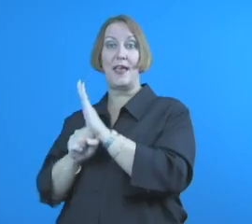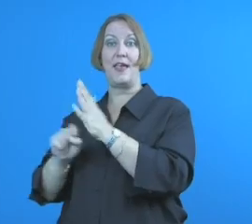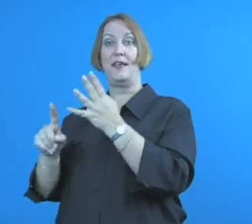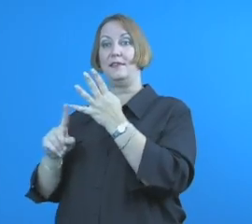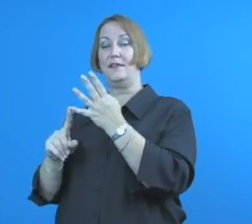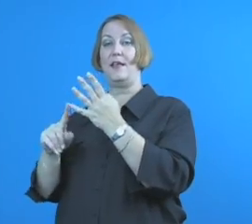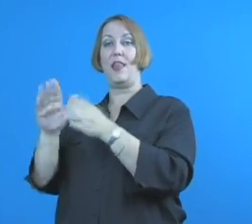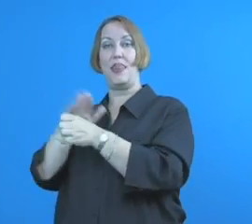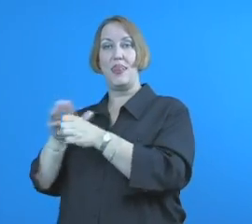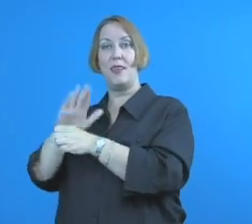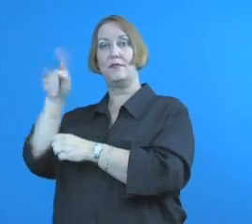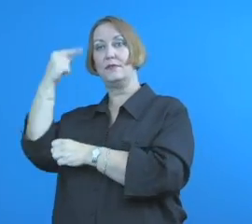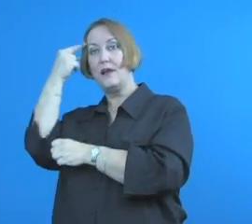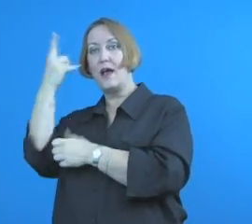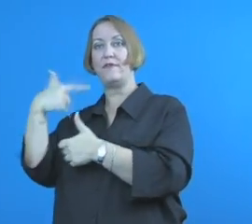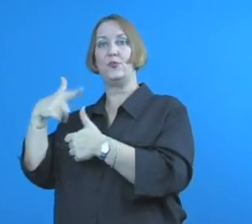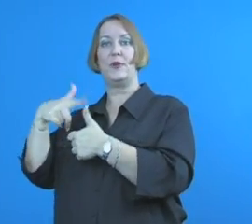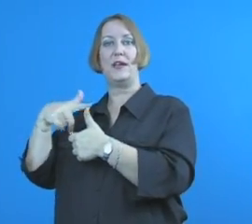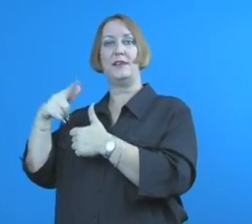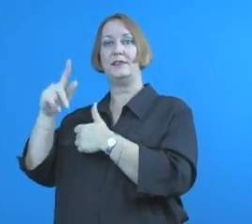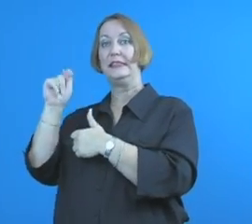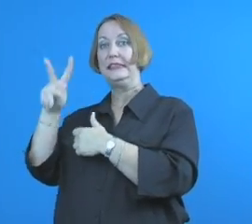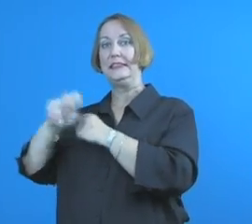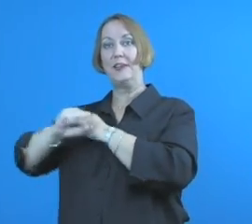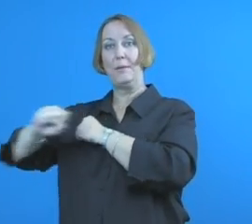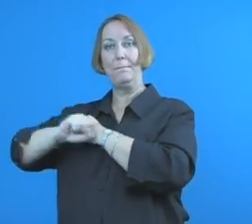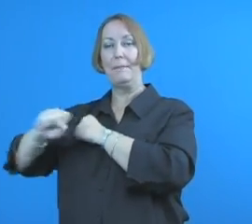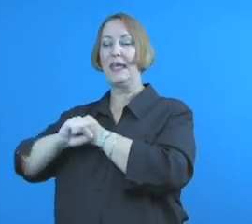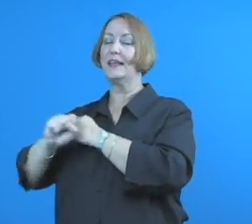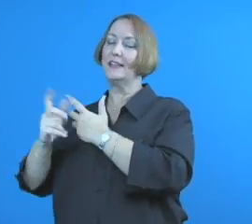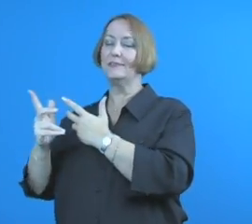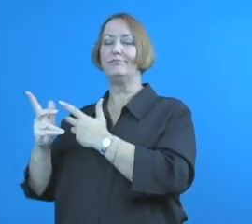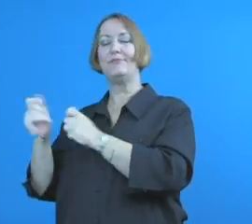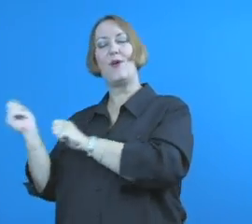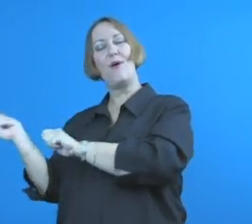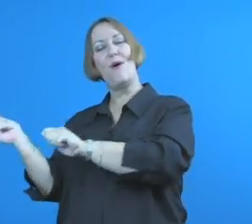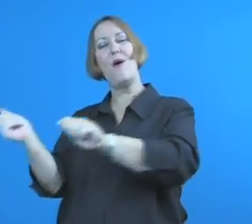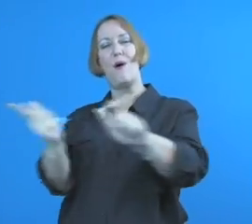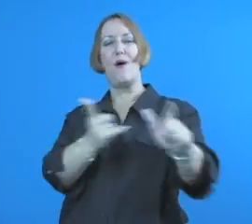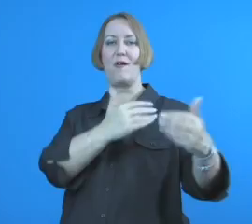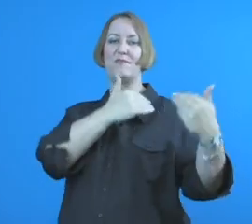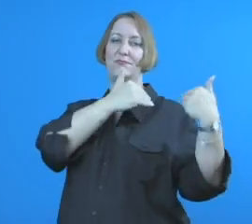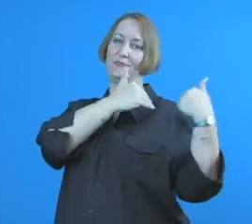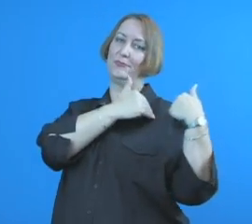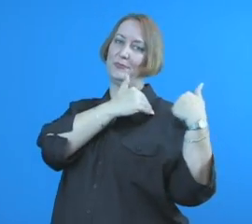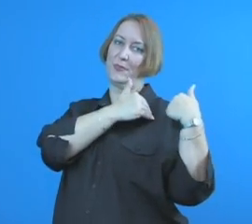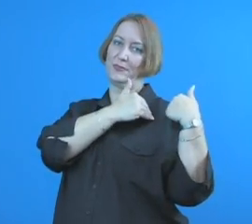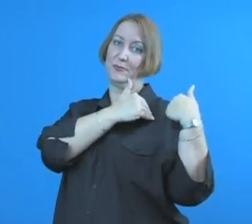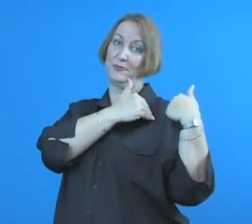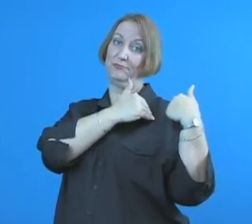needs to start now. There are existing technologies and programs that can provide solutions to this